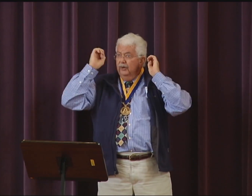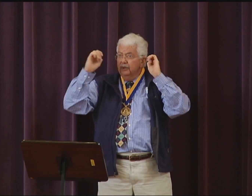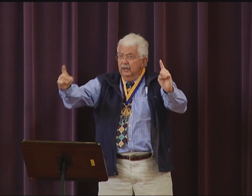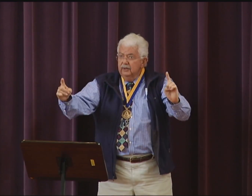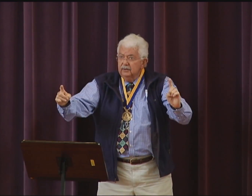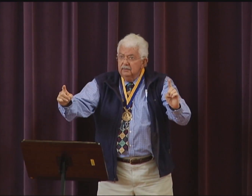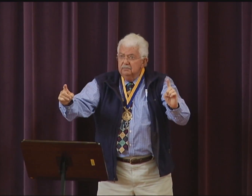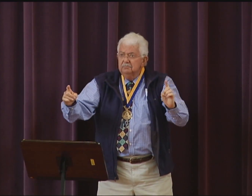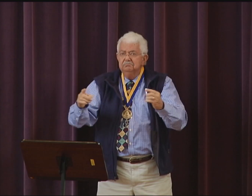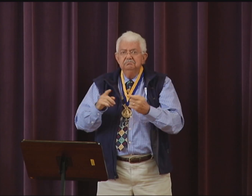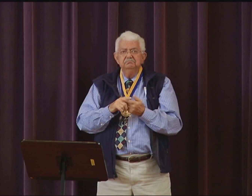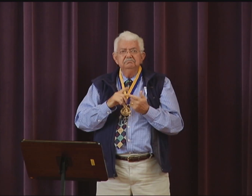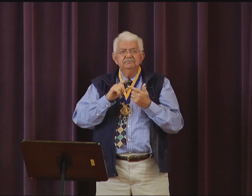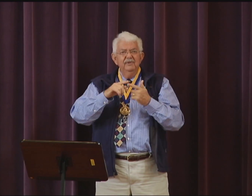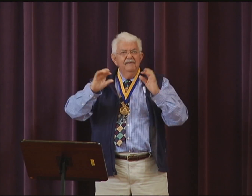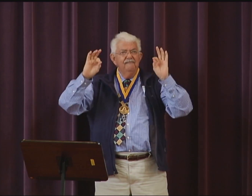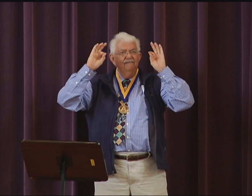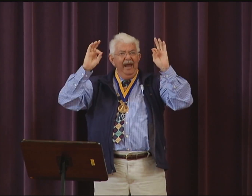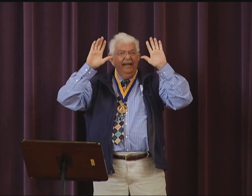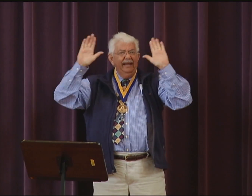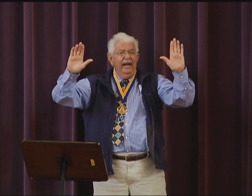a wonderful liberal arts education